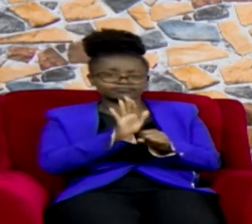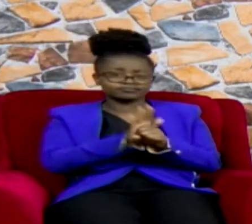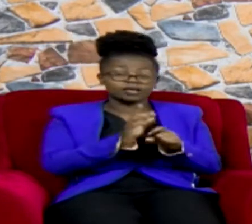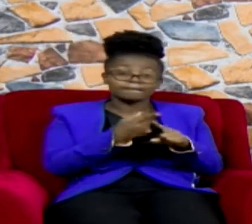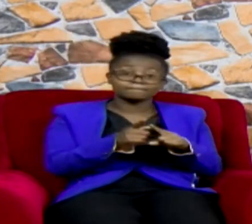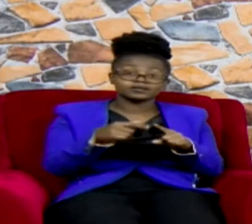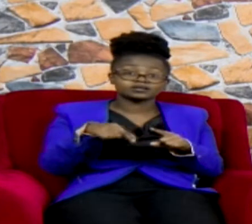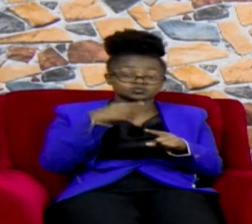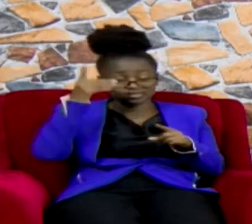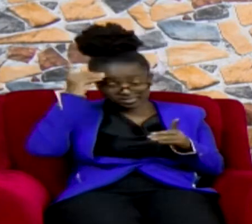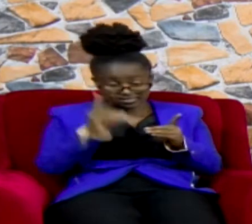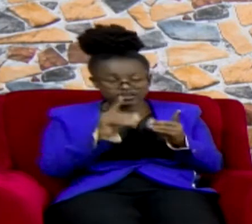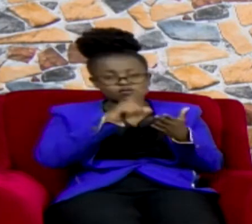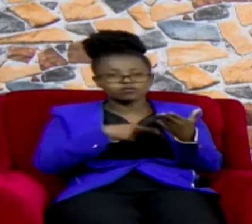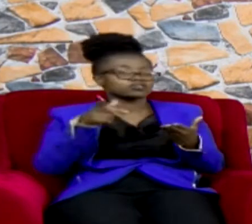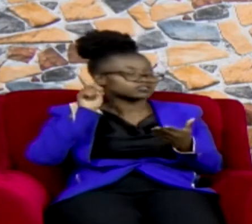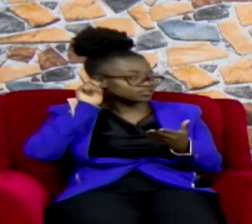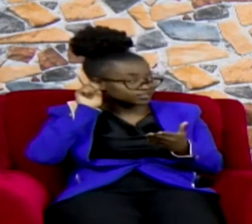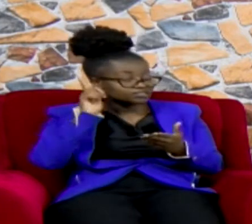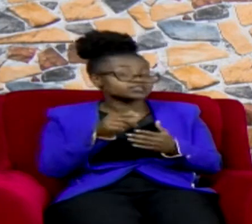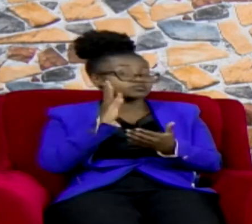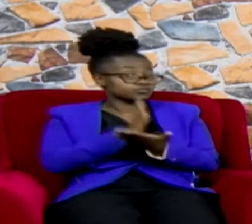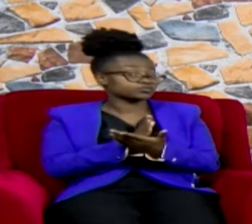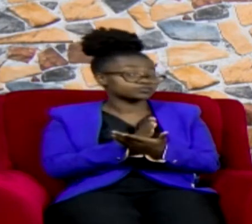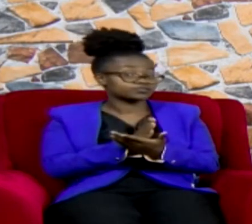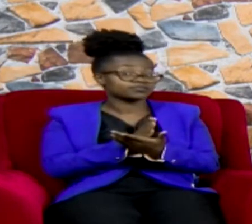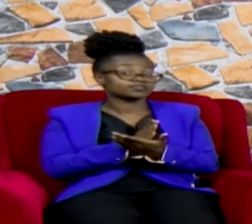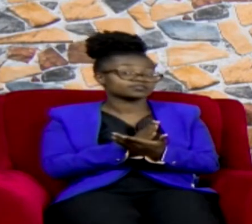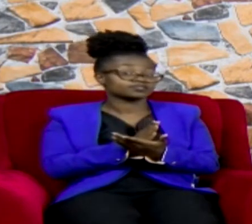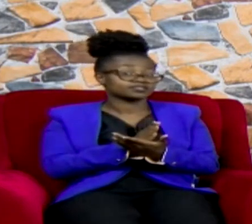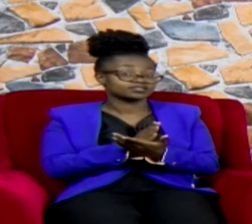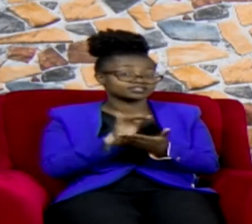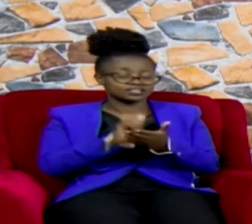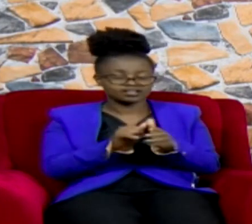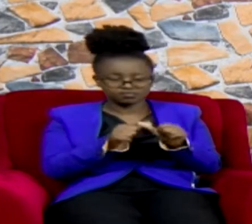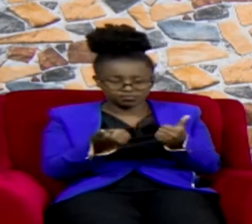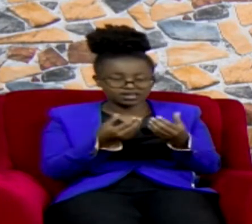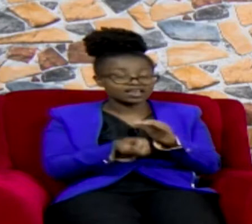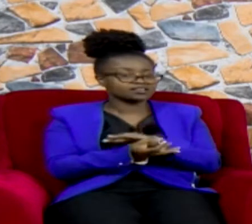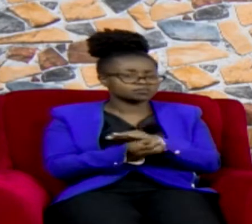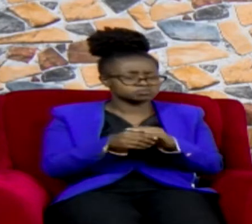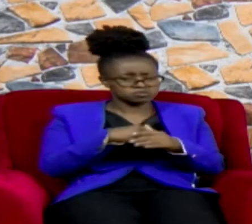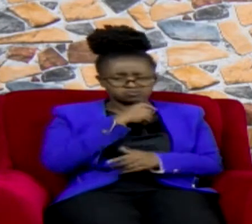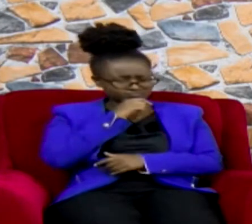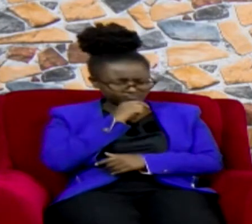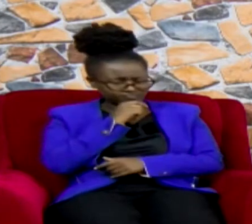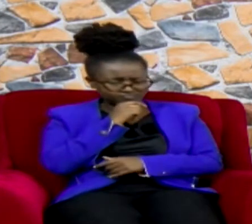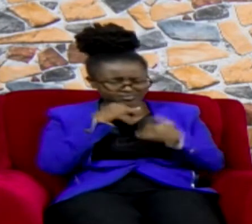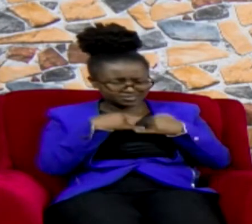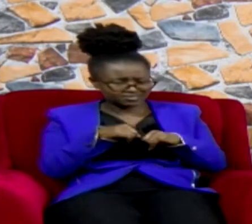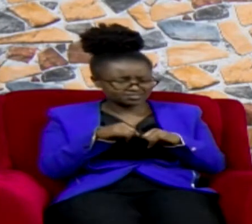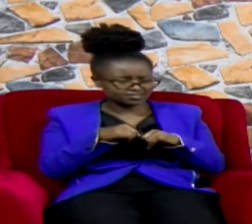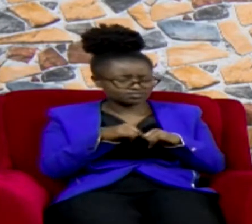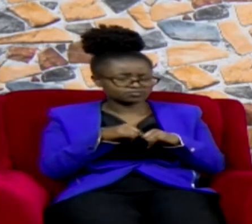but we decide on what to listen to. All right. Now that has been very well explained, because I was always wondering, like, I'm trying to